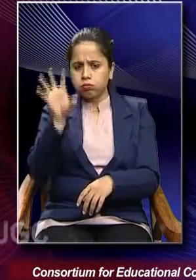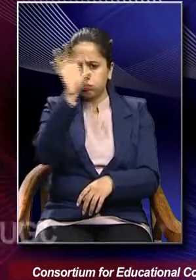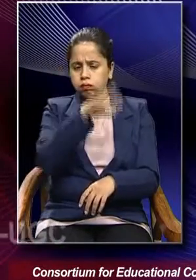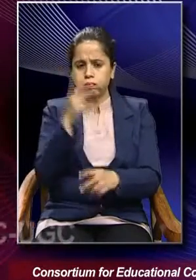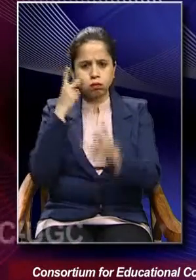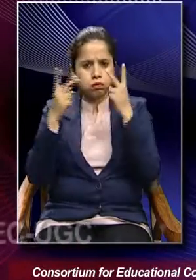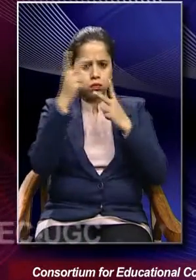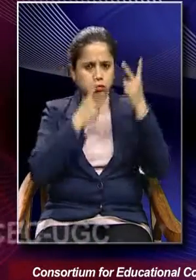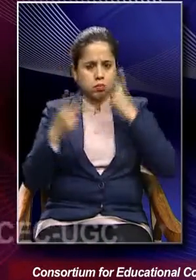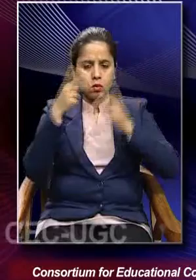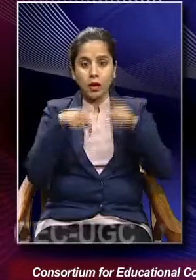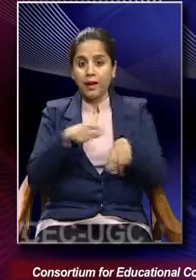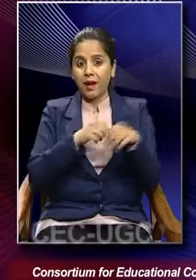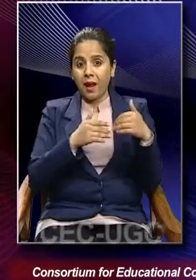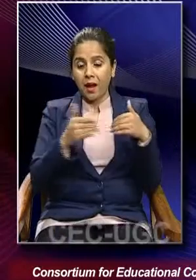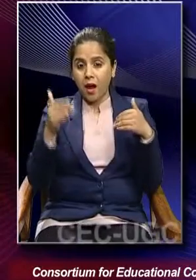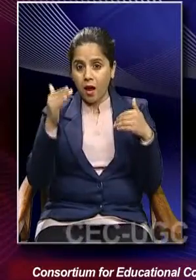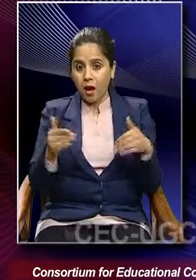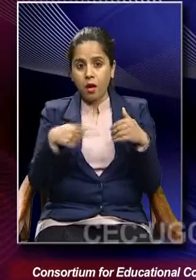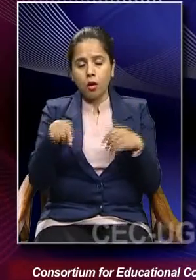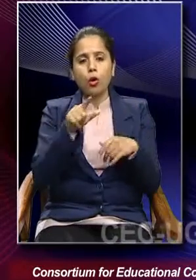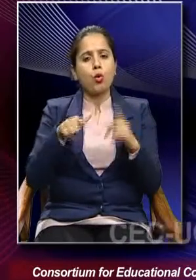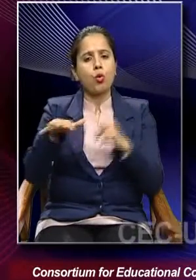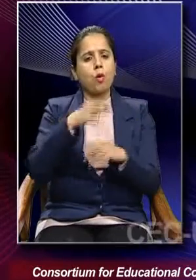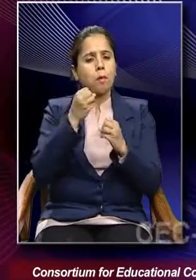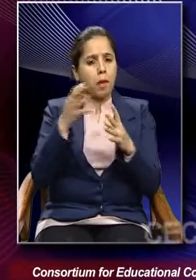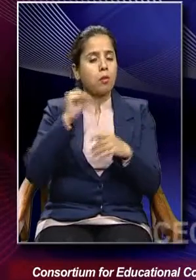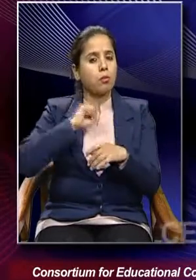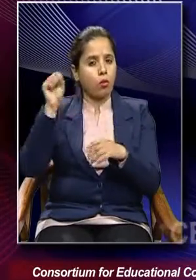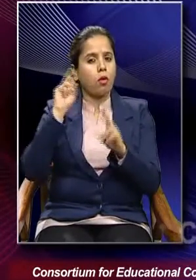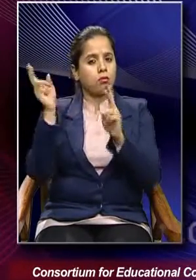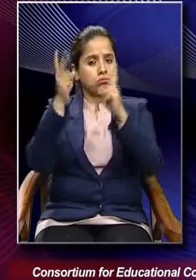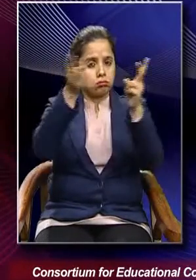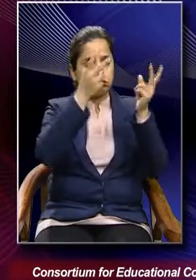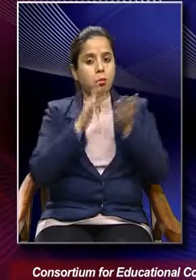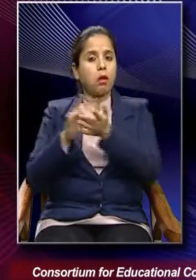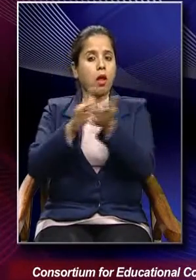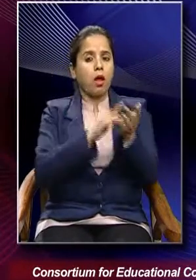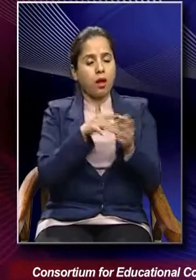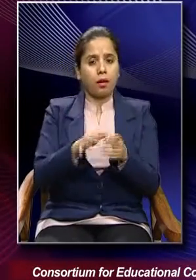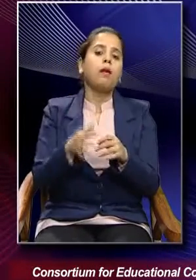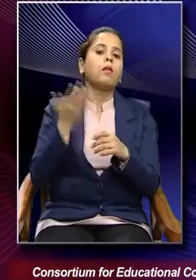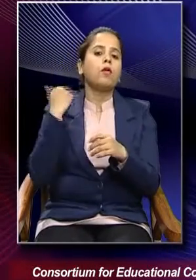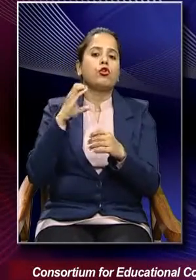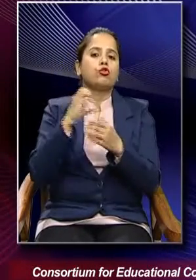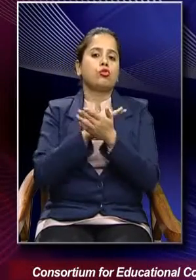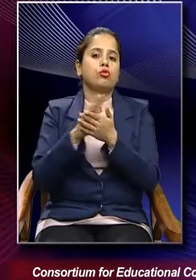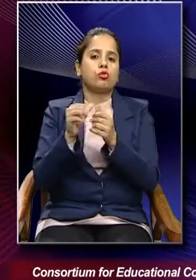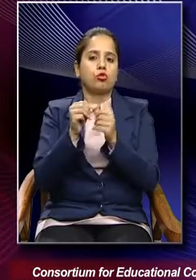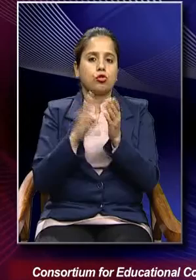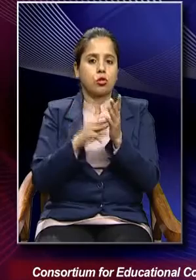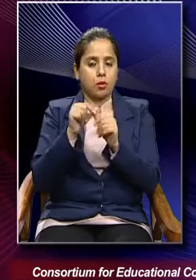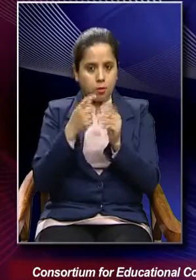was during this period that a number of local movements were started by him in Champaran,